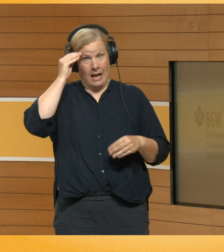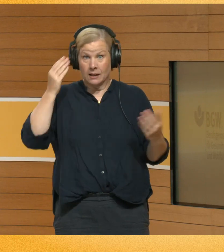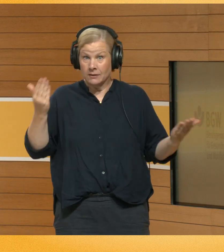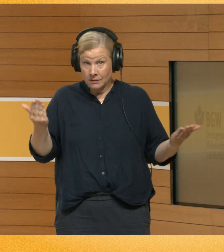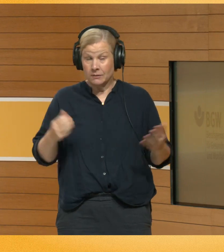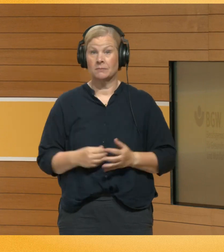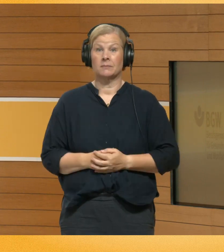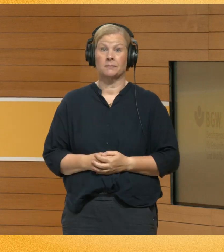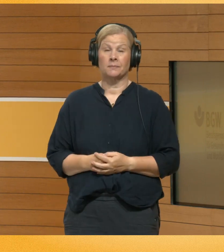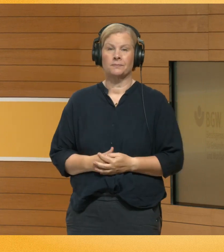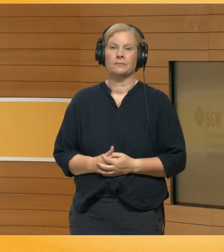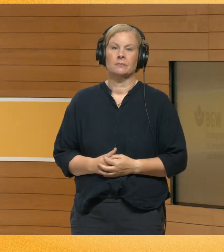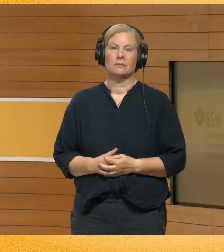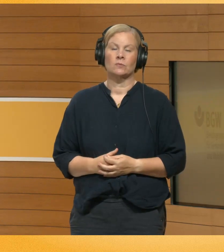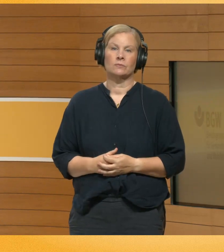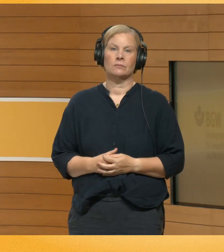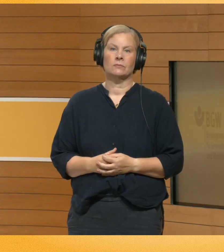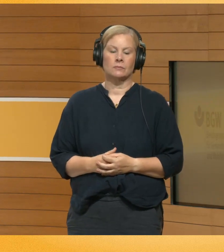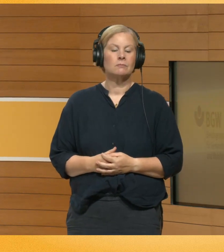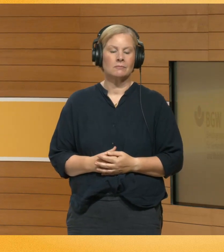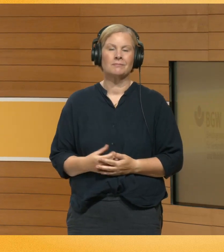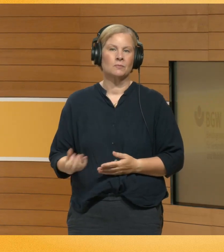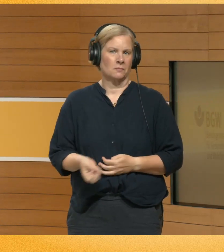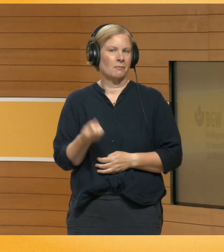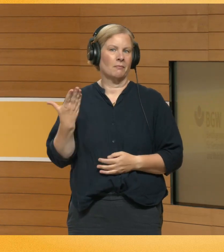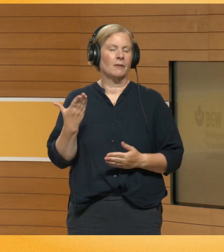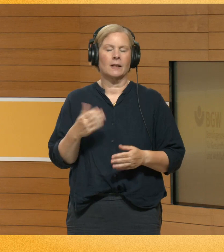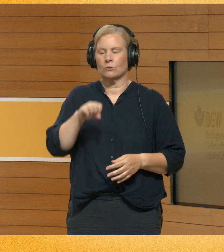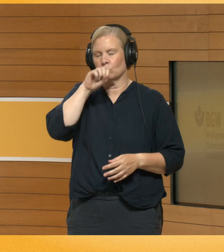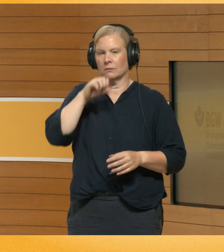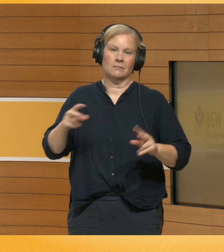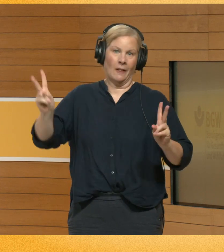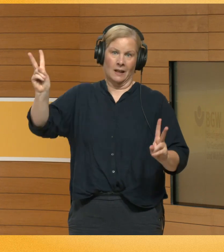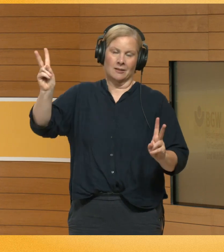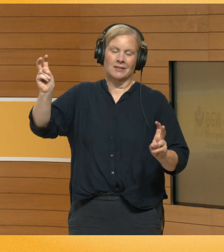potentially considered or widely considered the first existentialist,